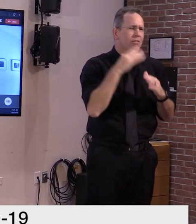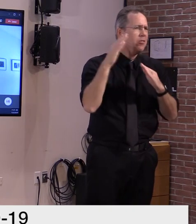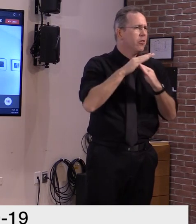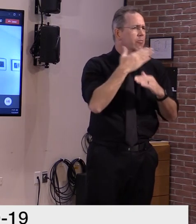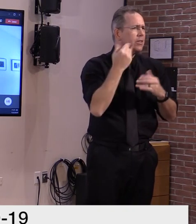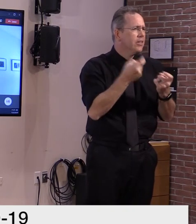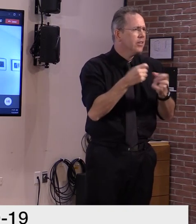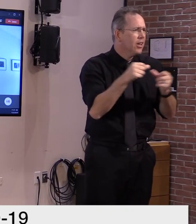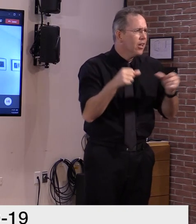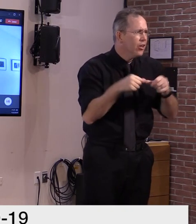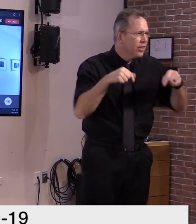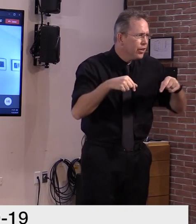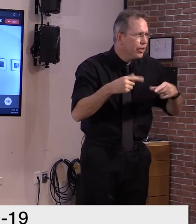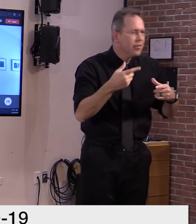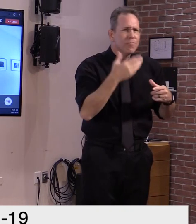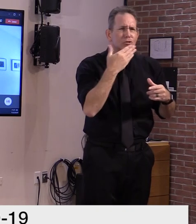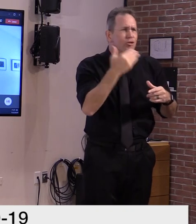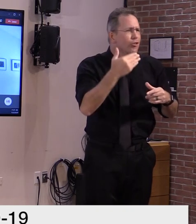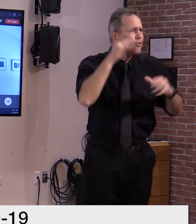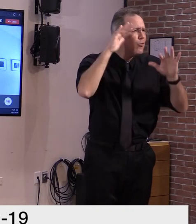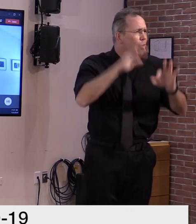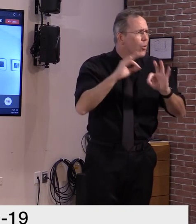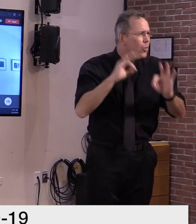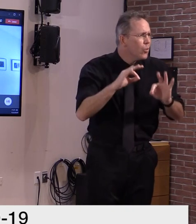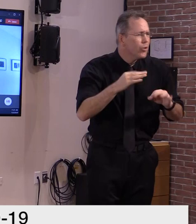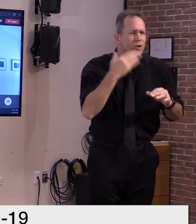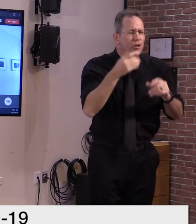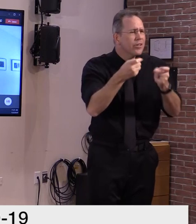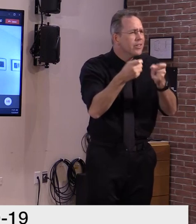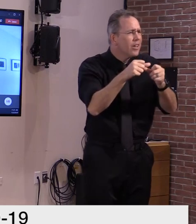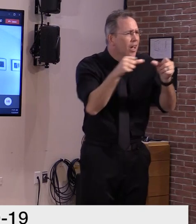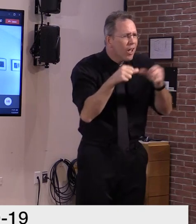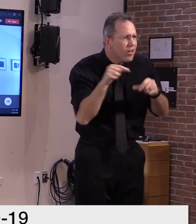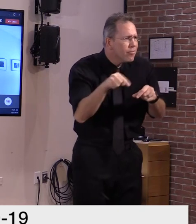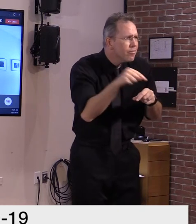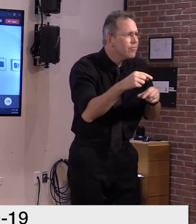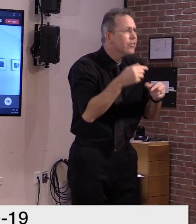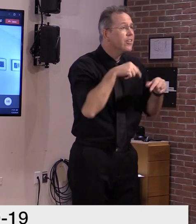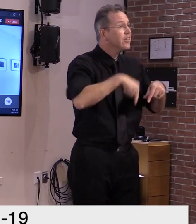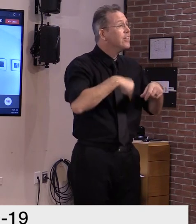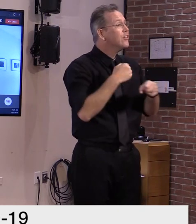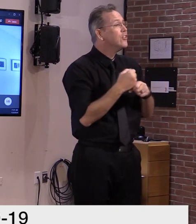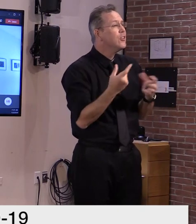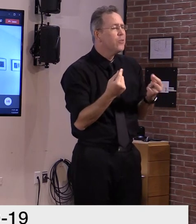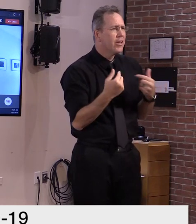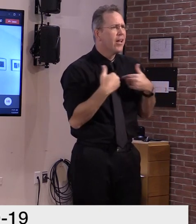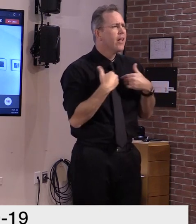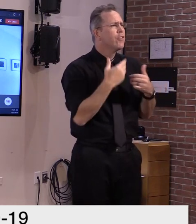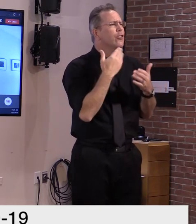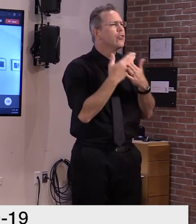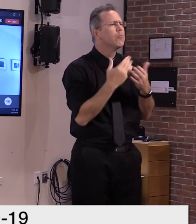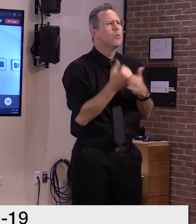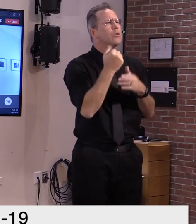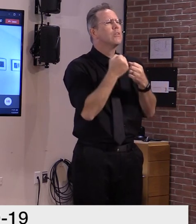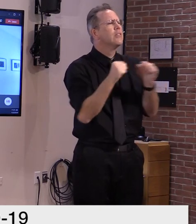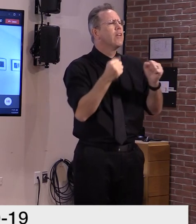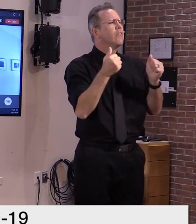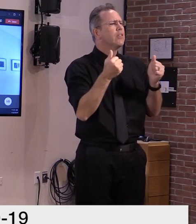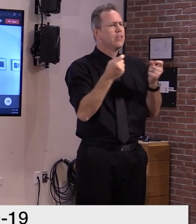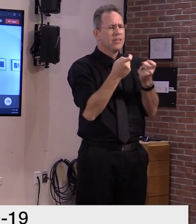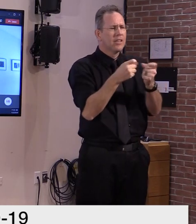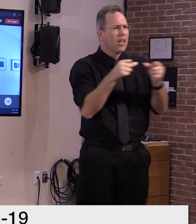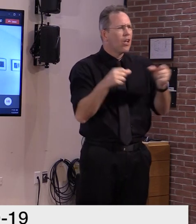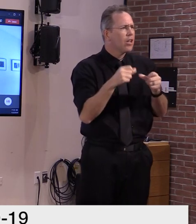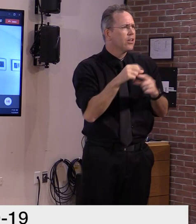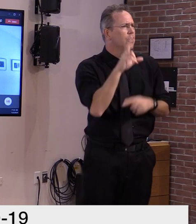resorts, the best free skiing, this year Vermont is going to have the safest skiing and riding season in the country because of this guidance